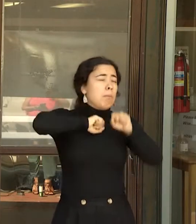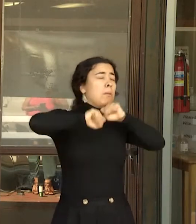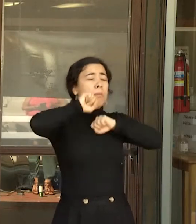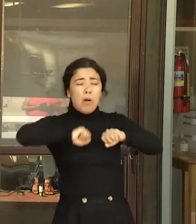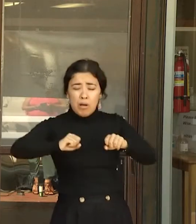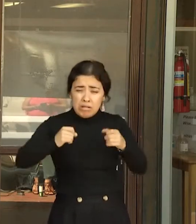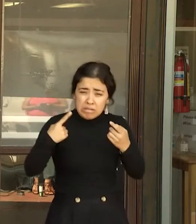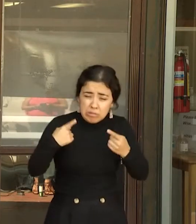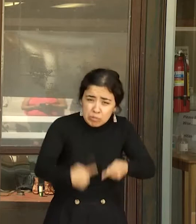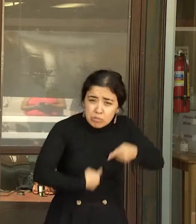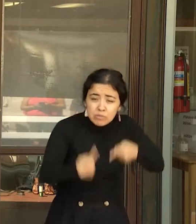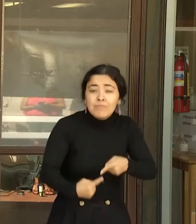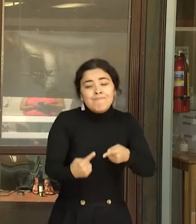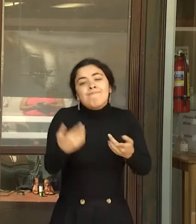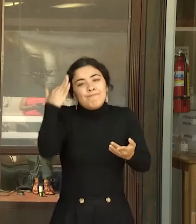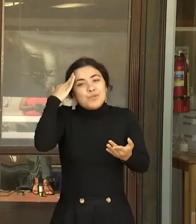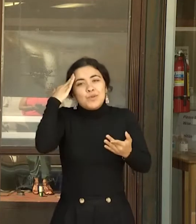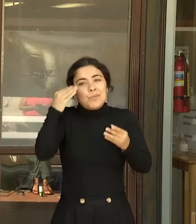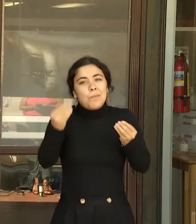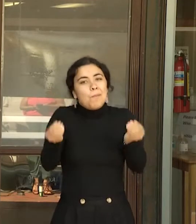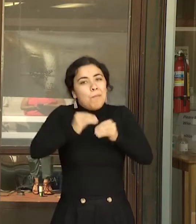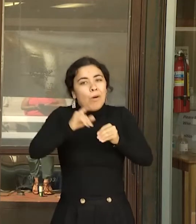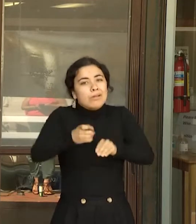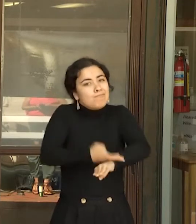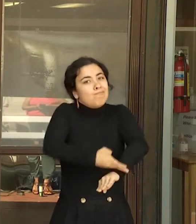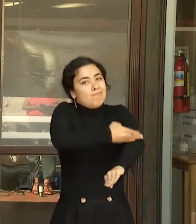we knew that we had to do more.